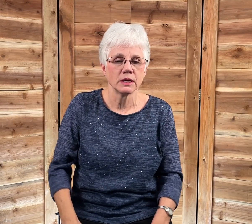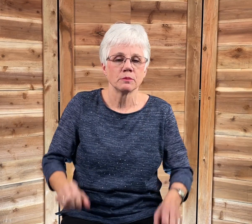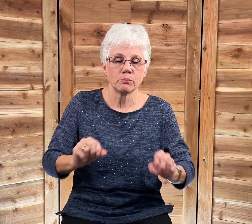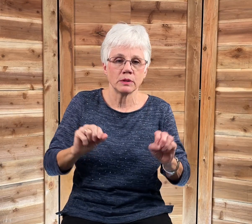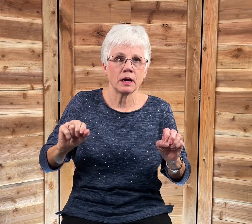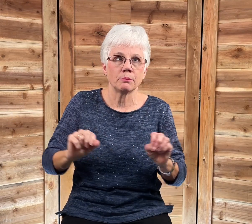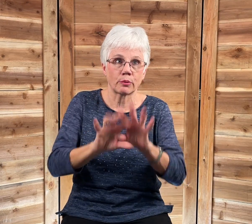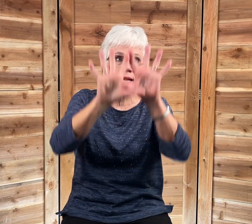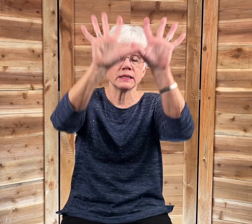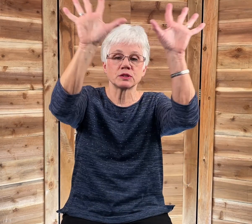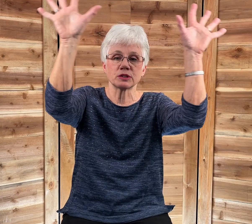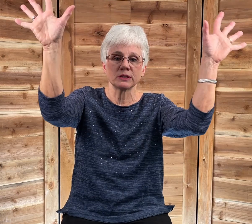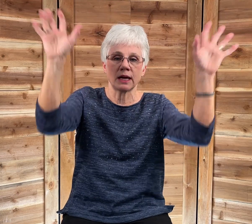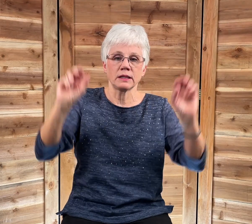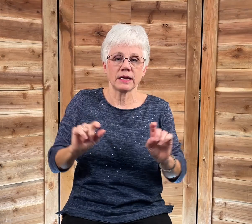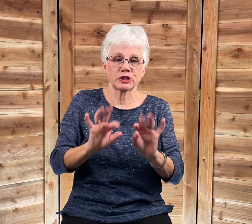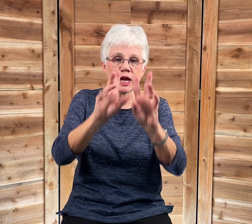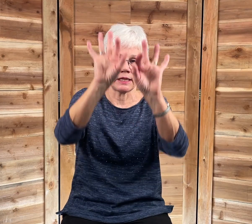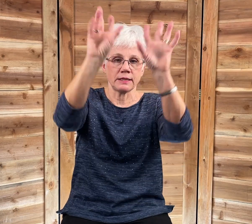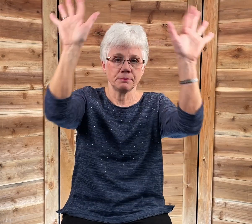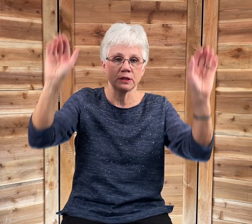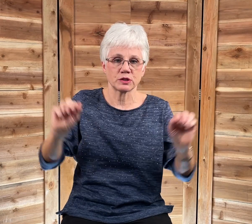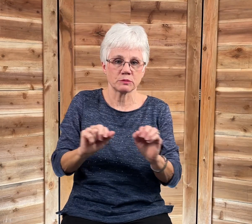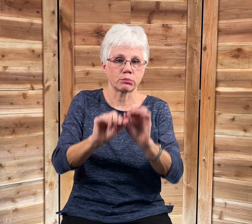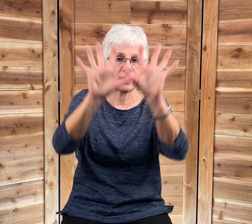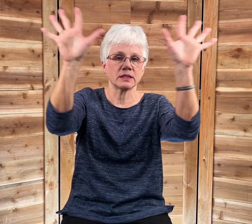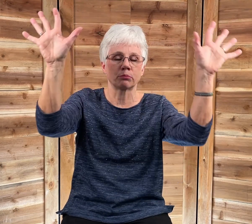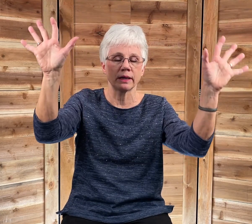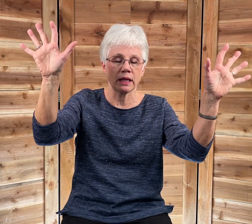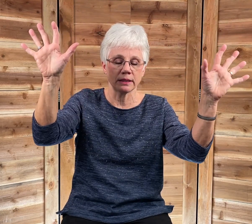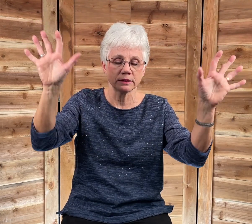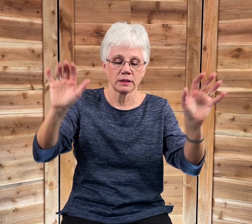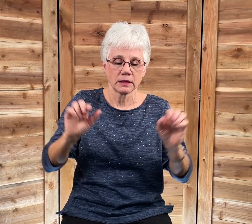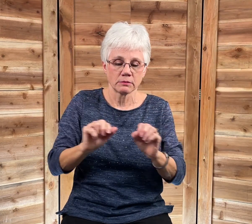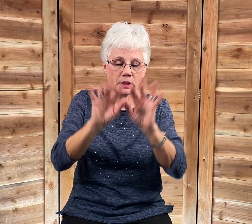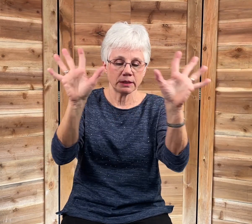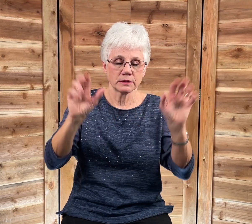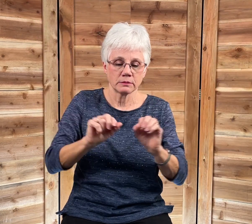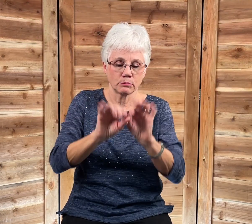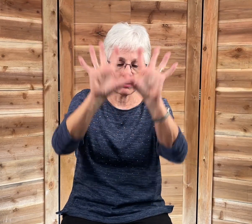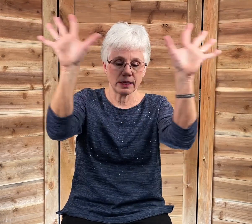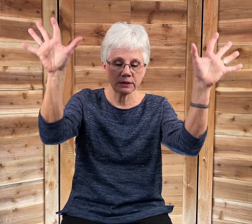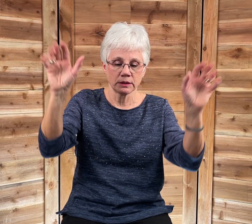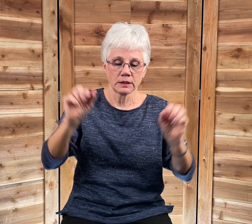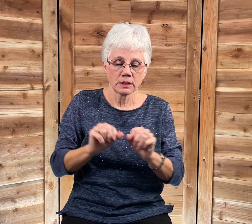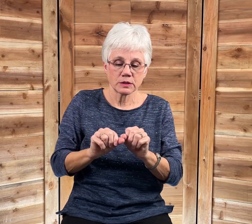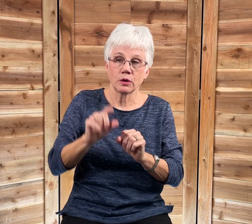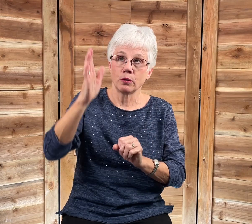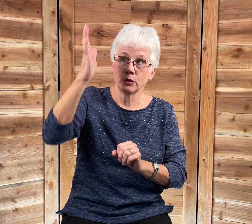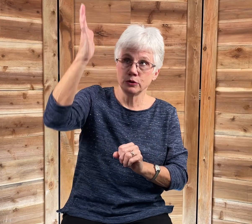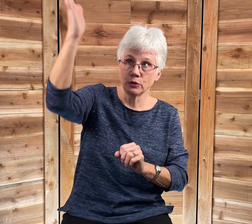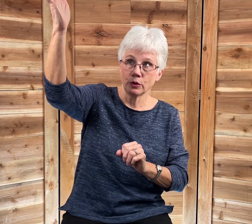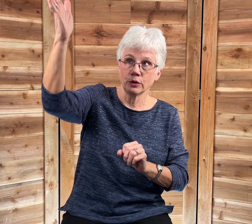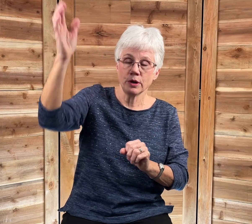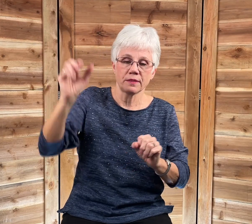it. Bright is just not like shiny. It's just bright. It's bright light. Light, bright.